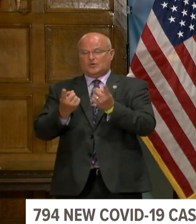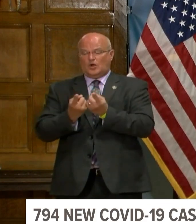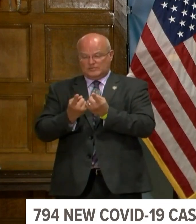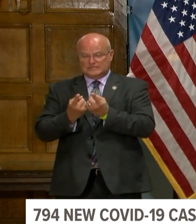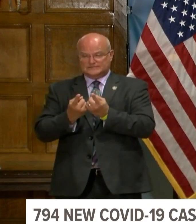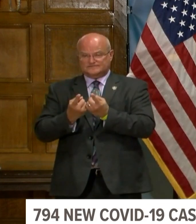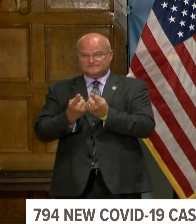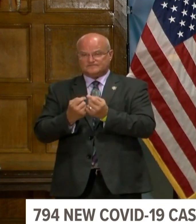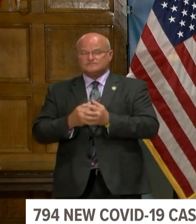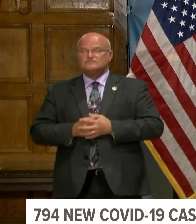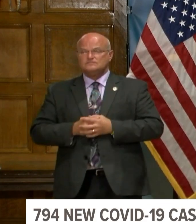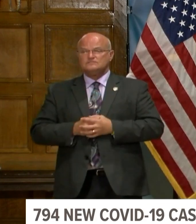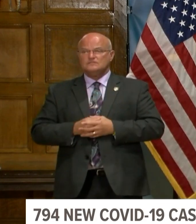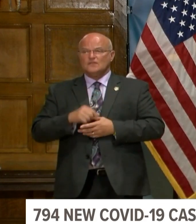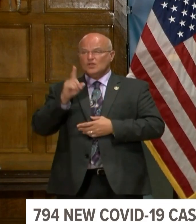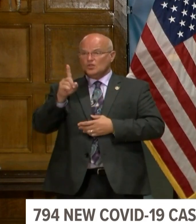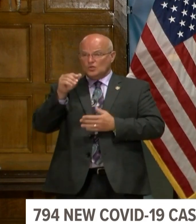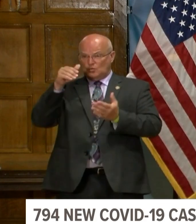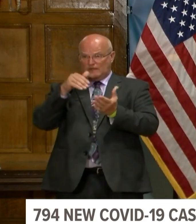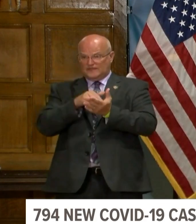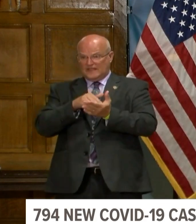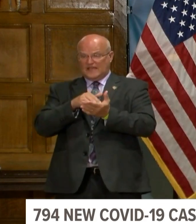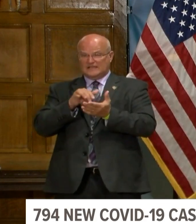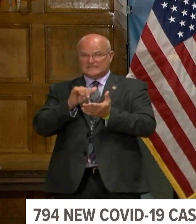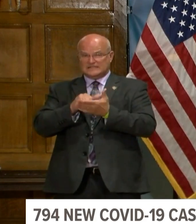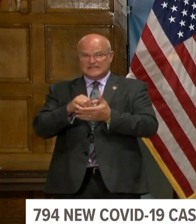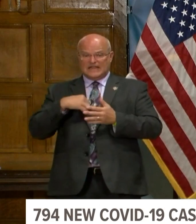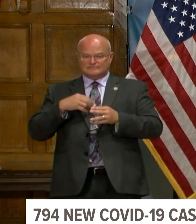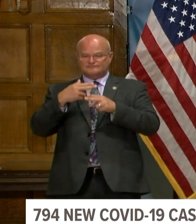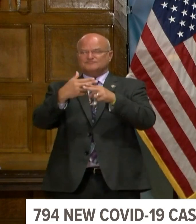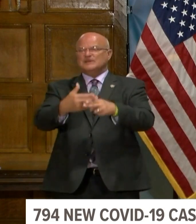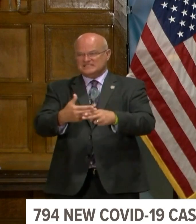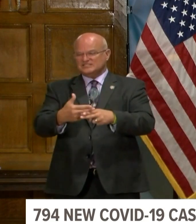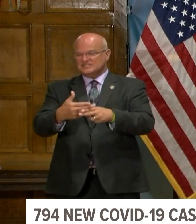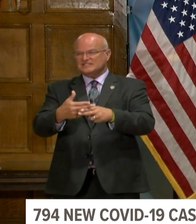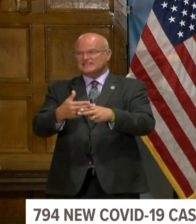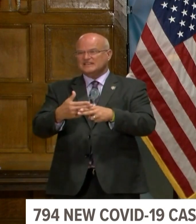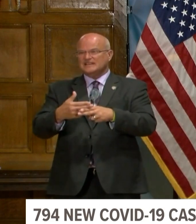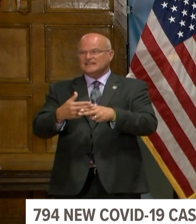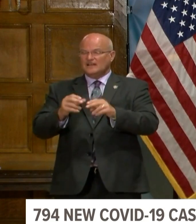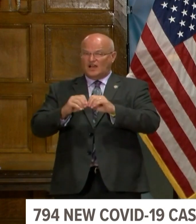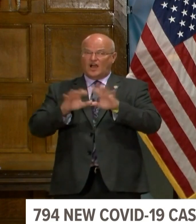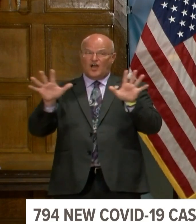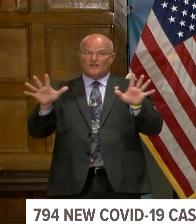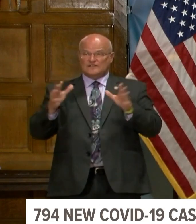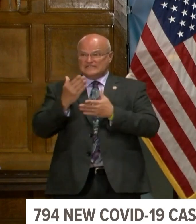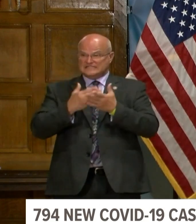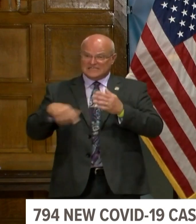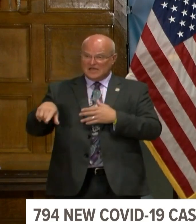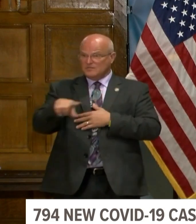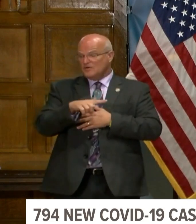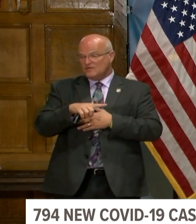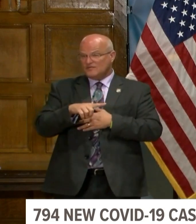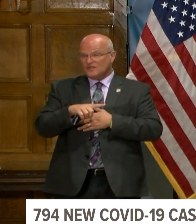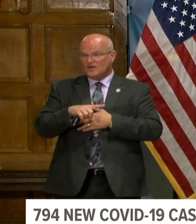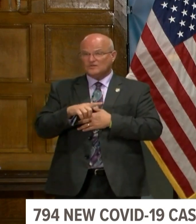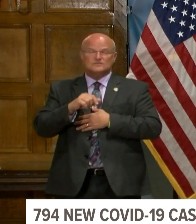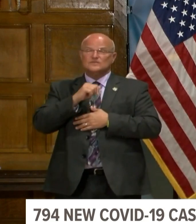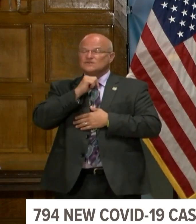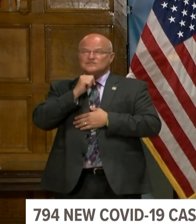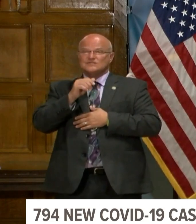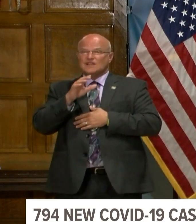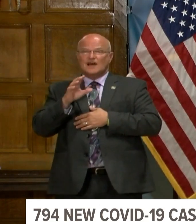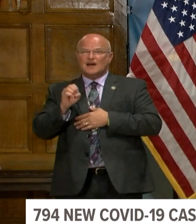department. And the 1,000 that I referred to, obviously some of those will not